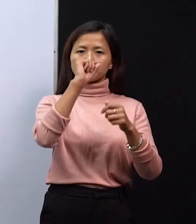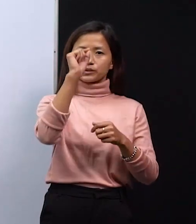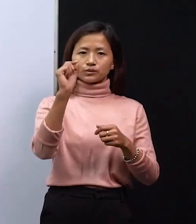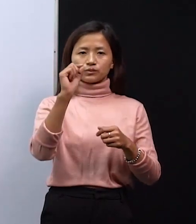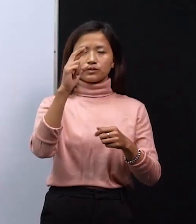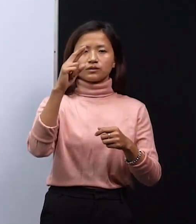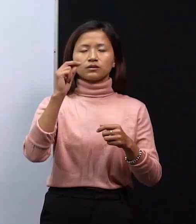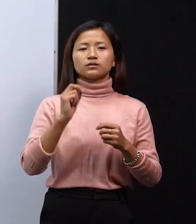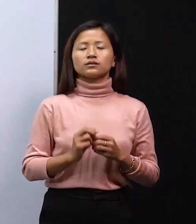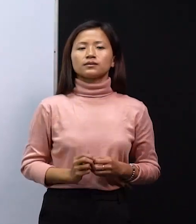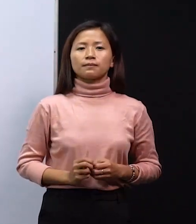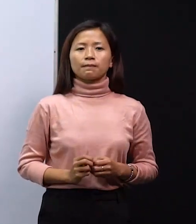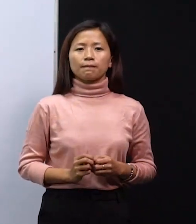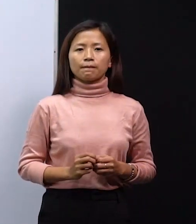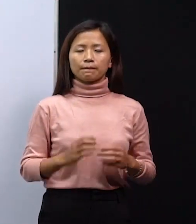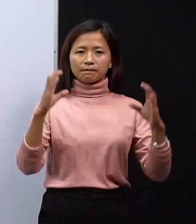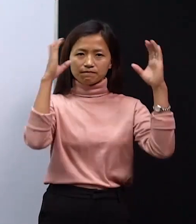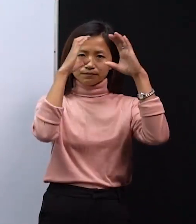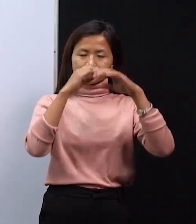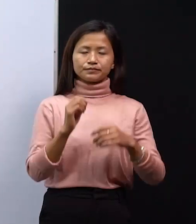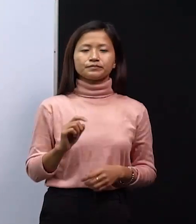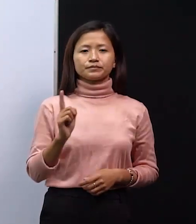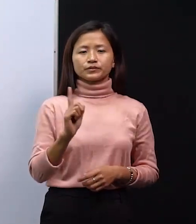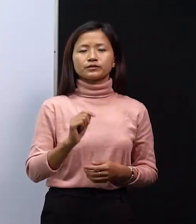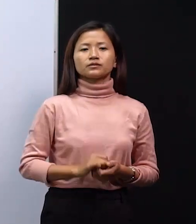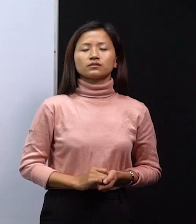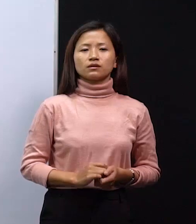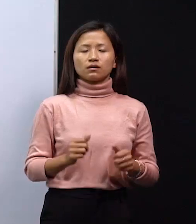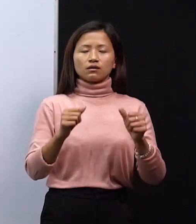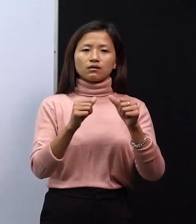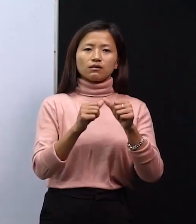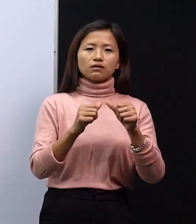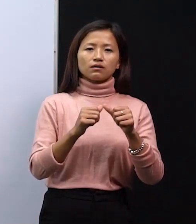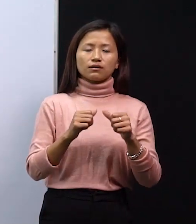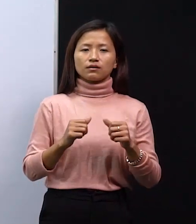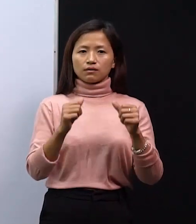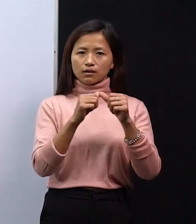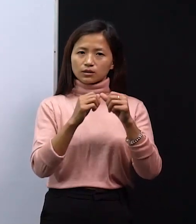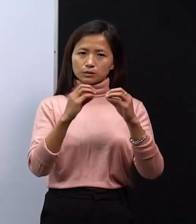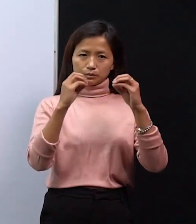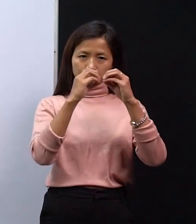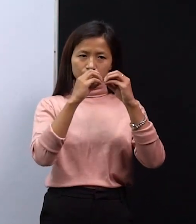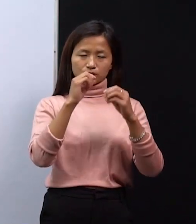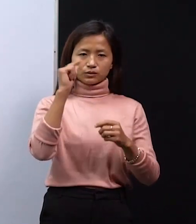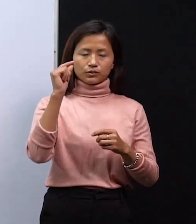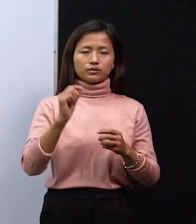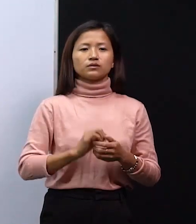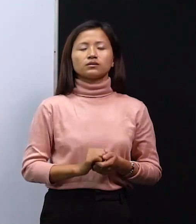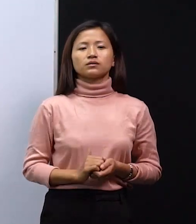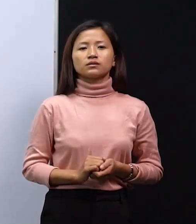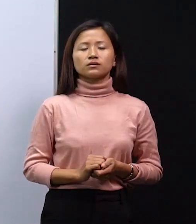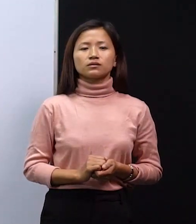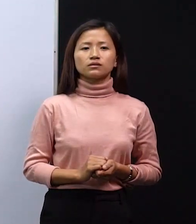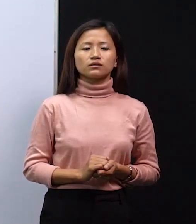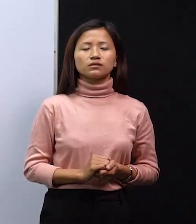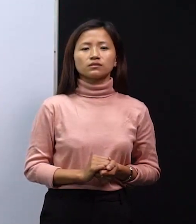square. But please do not get confused. Your a is b square. So I'm writing a here. Now